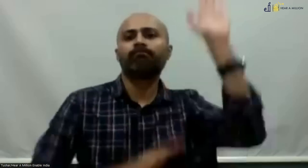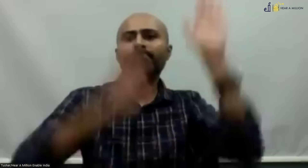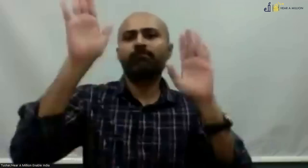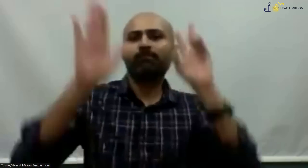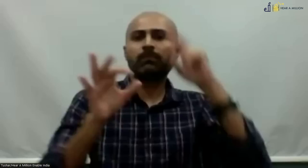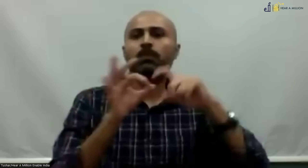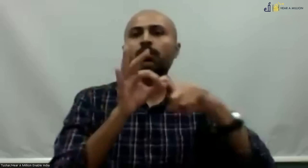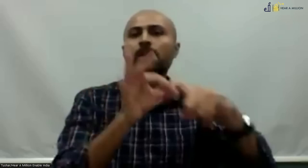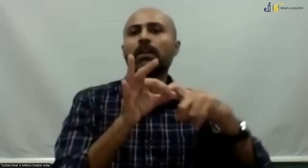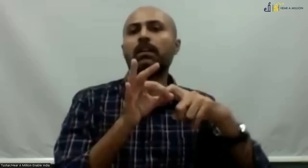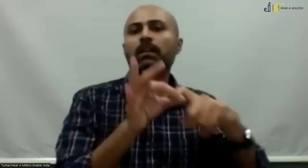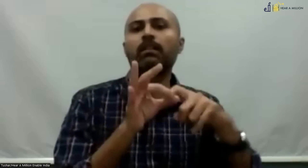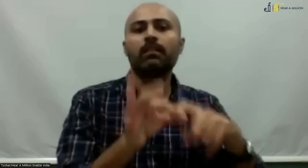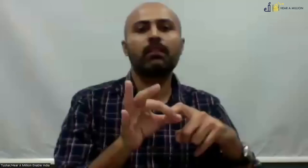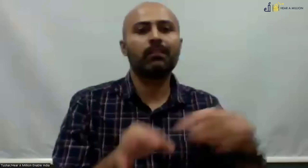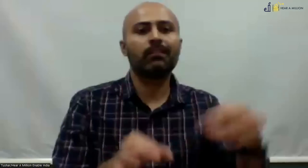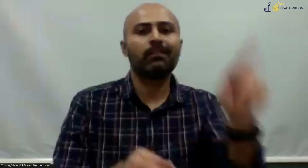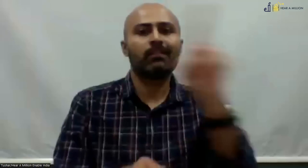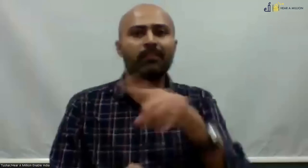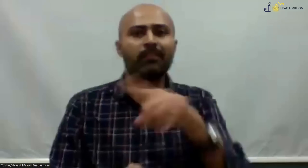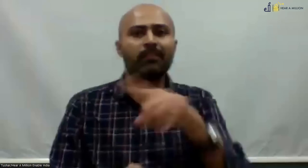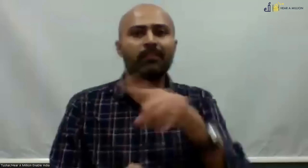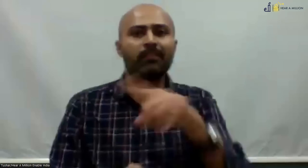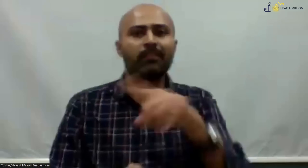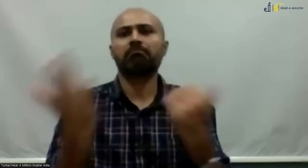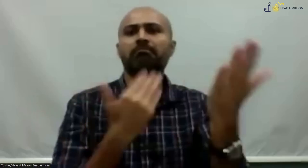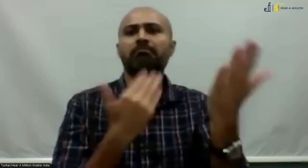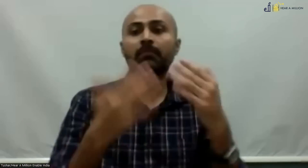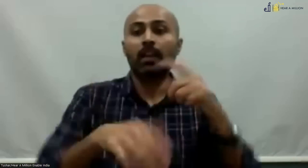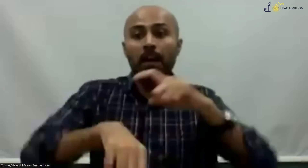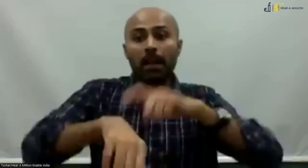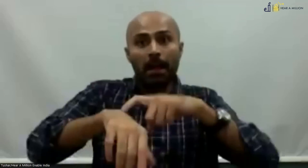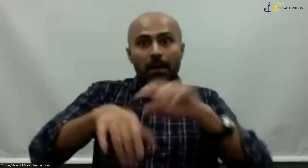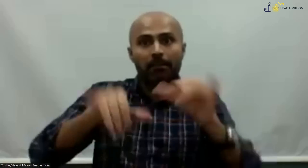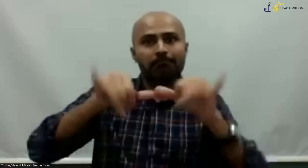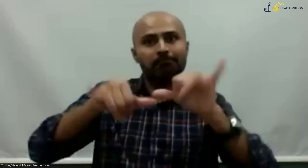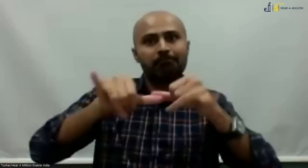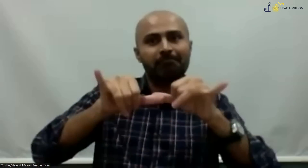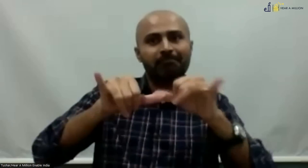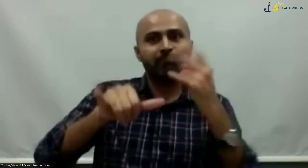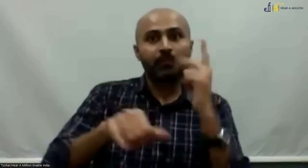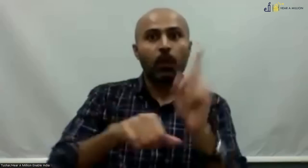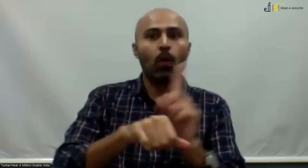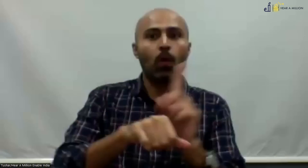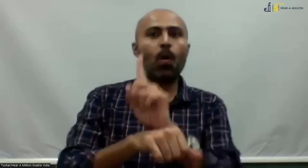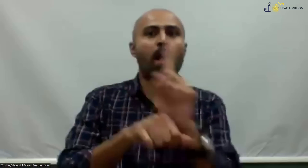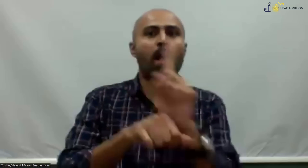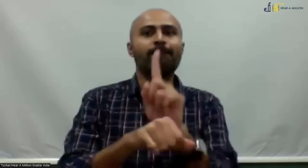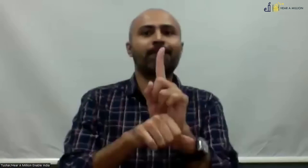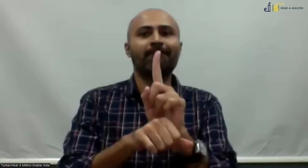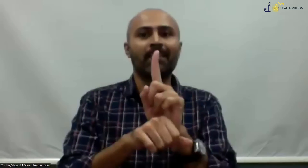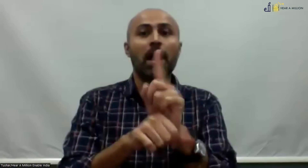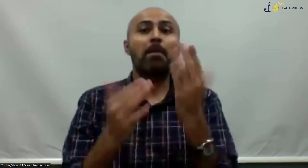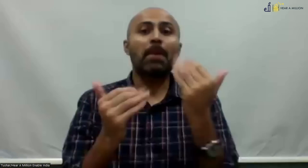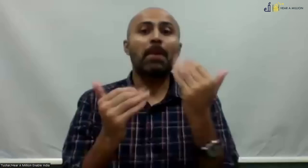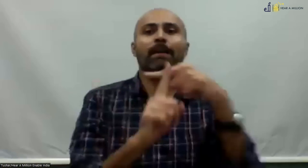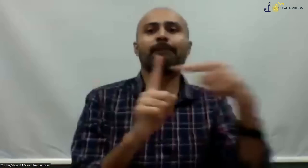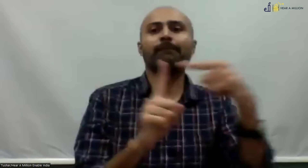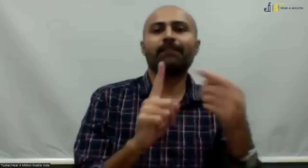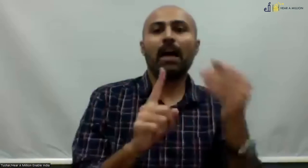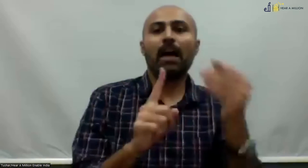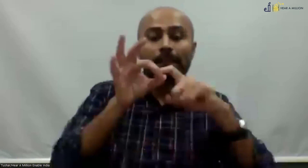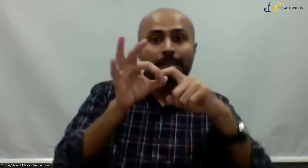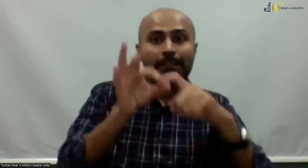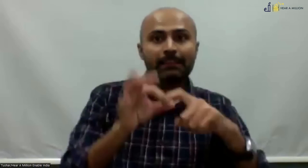their experiences. And once all the speakers have shared their experiences, then, because we have to manage time, we